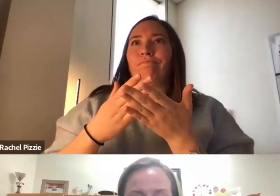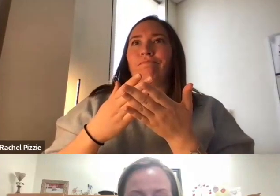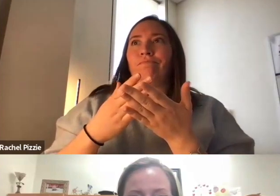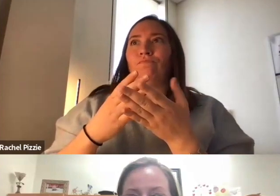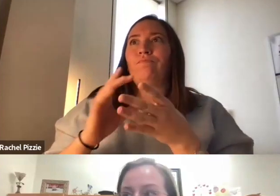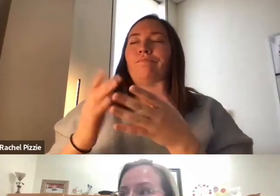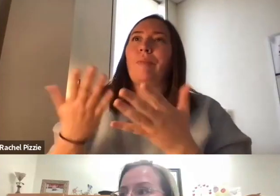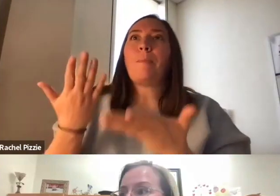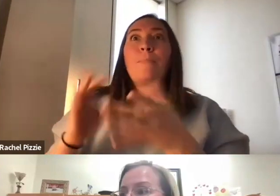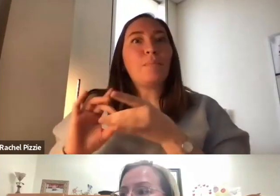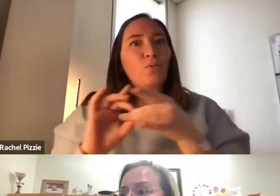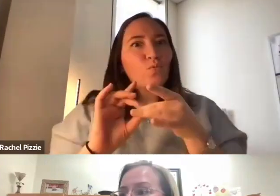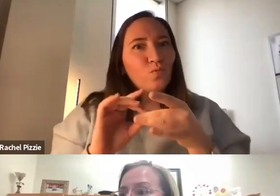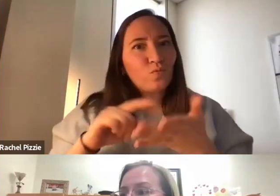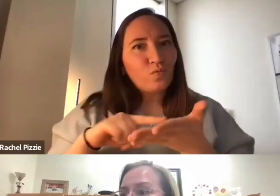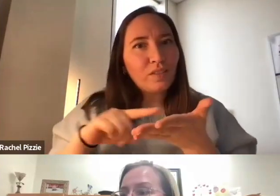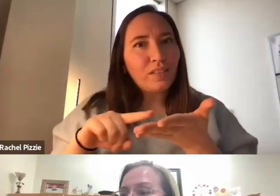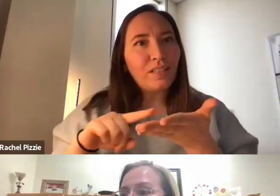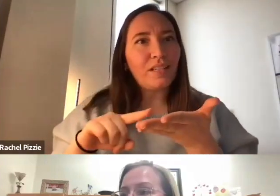So I'm just thinking about,